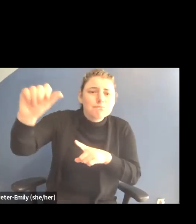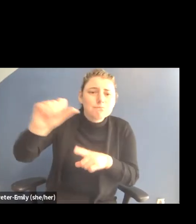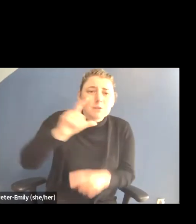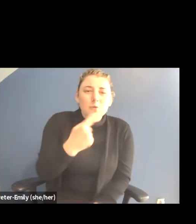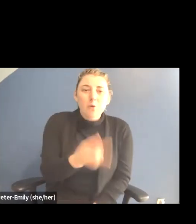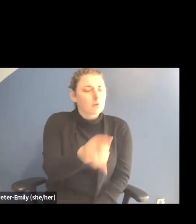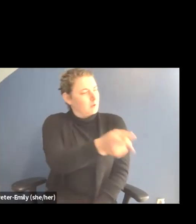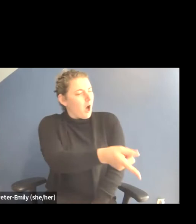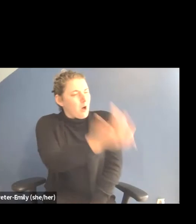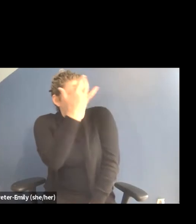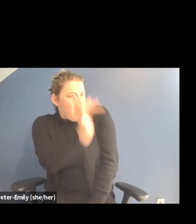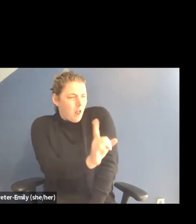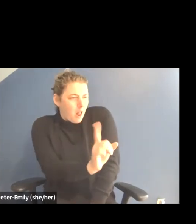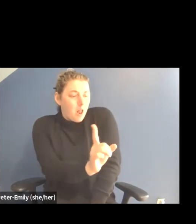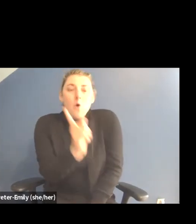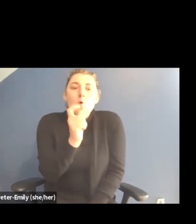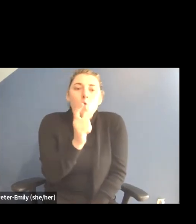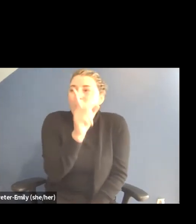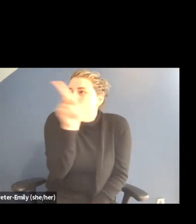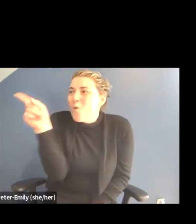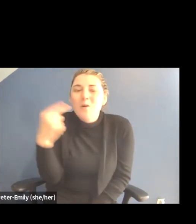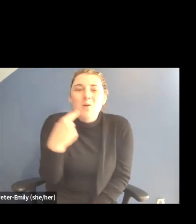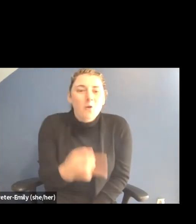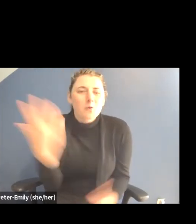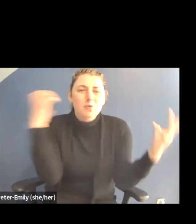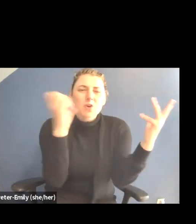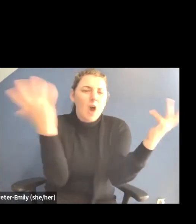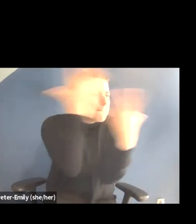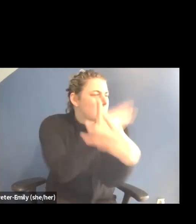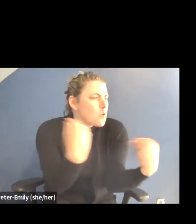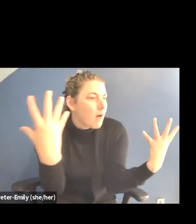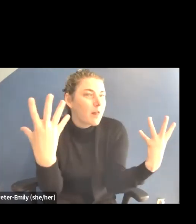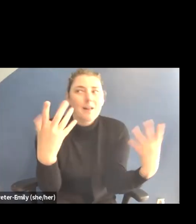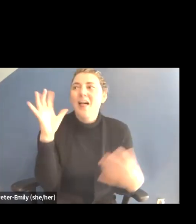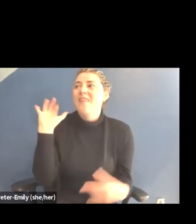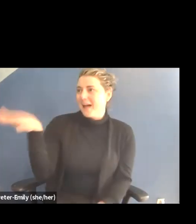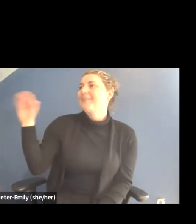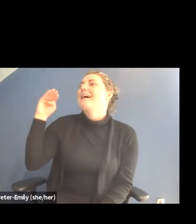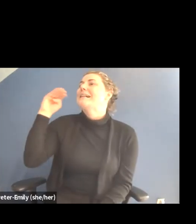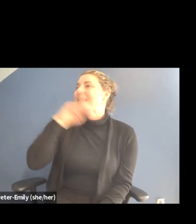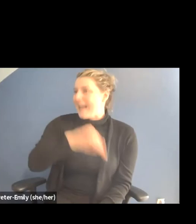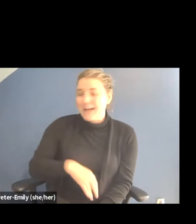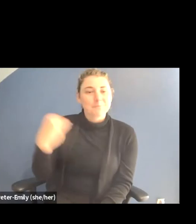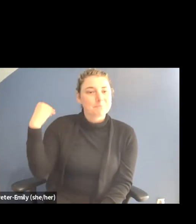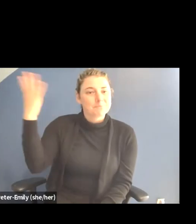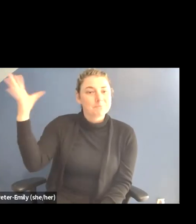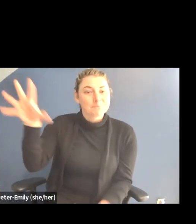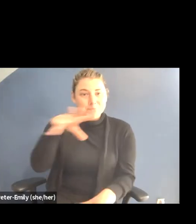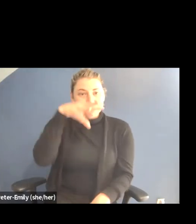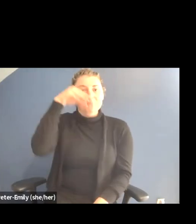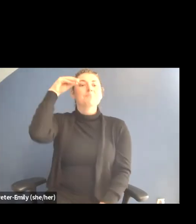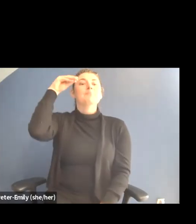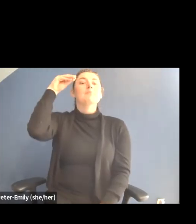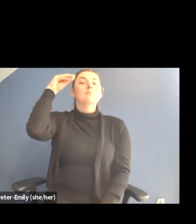wasn't brilliant, whoever told you you wasn't beautiful is a lie. Deep breath in through your